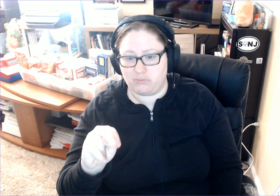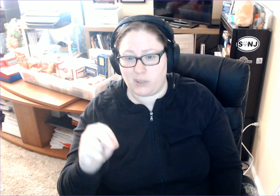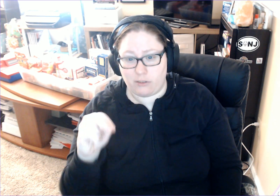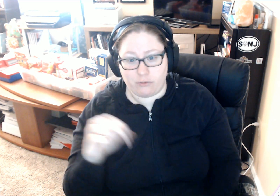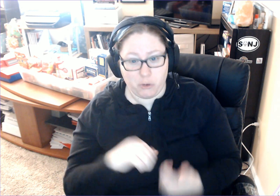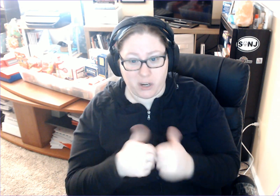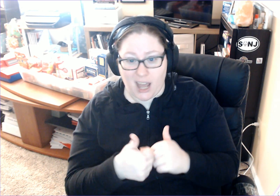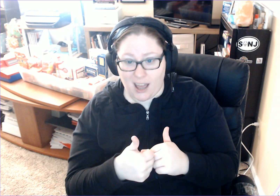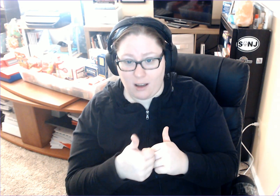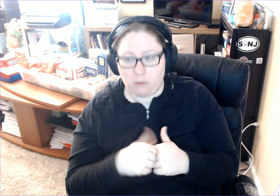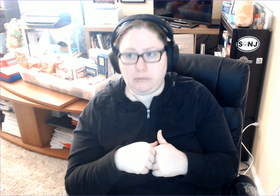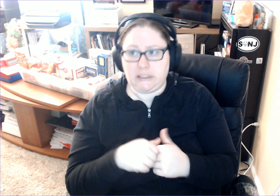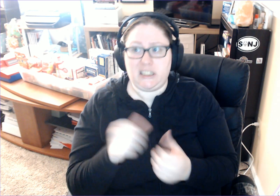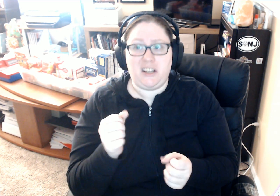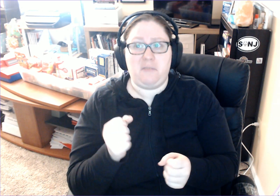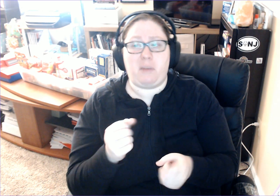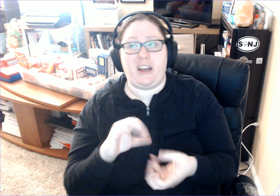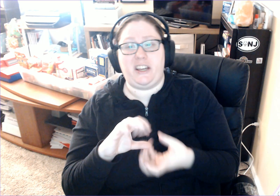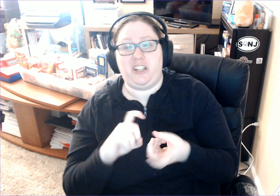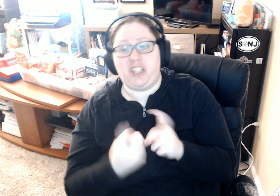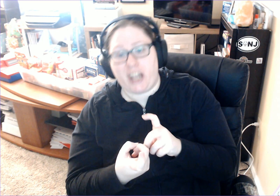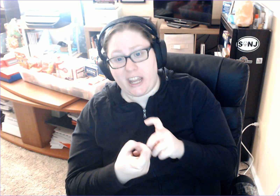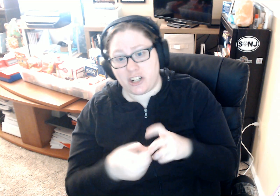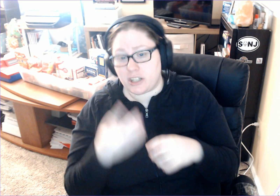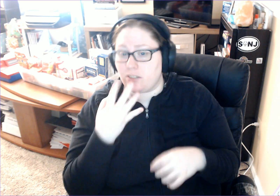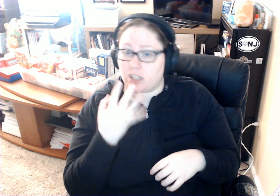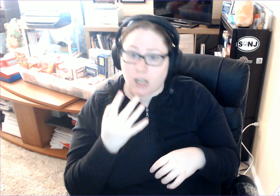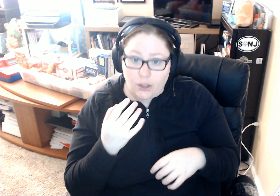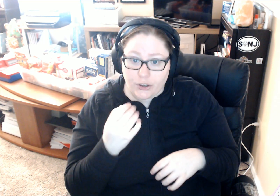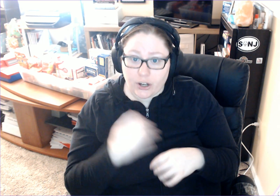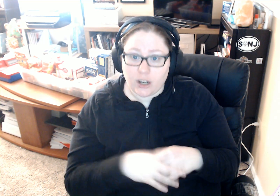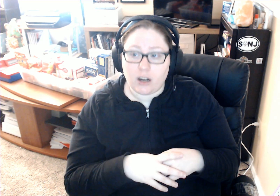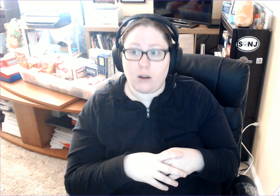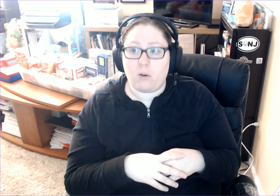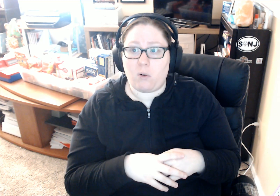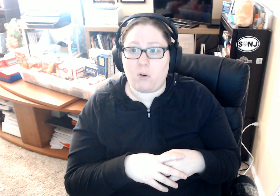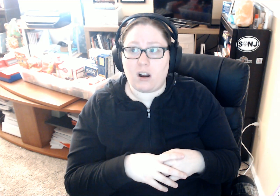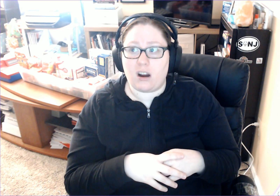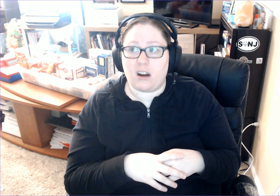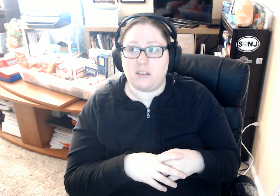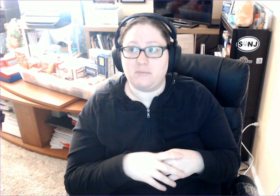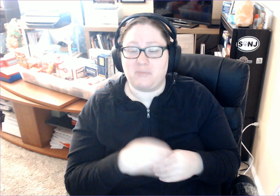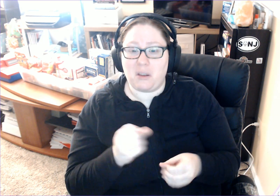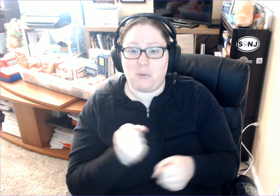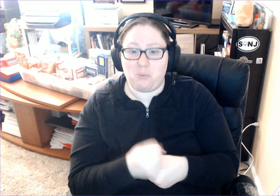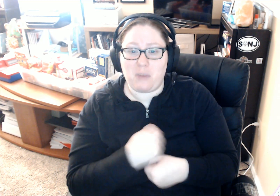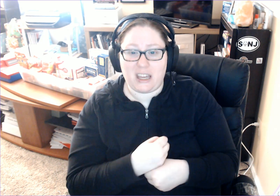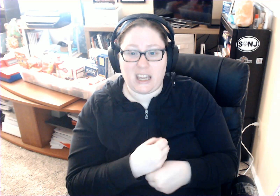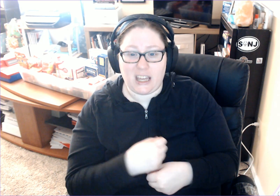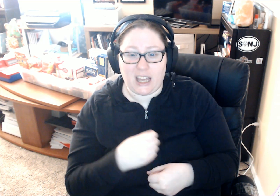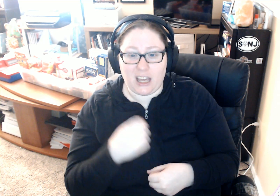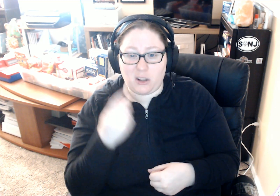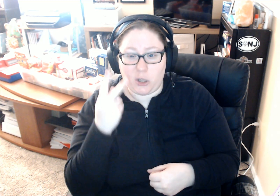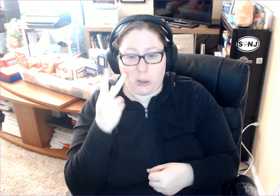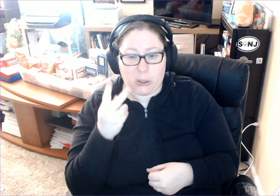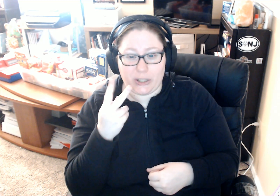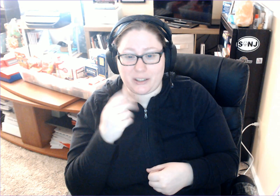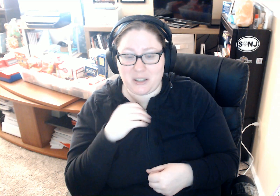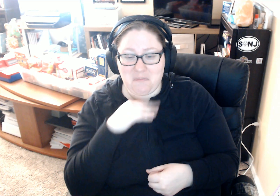Ruin how? By changing the color or making it look